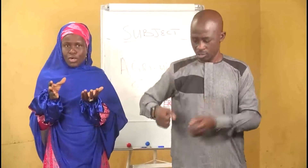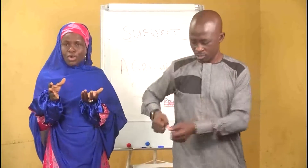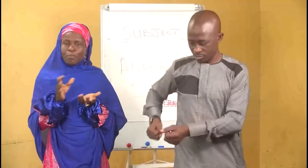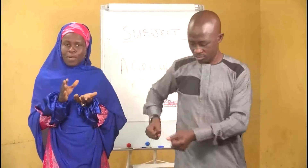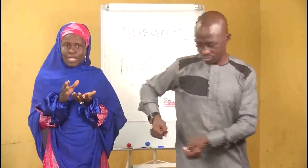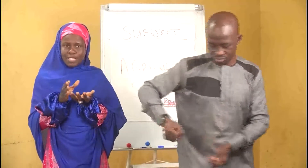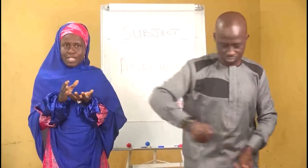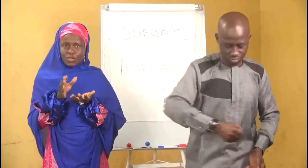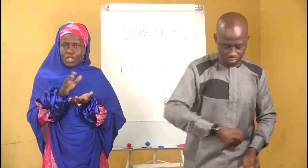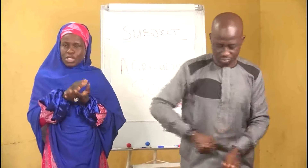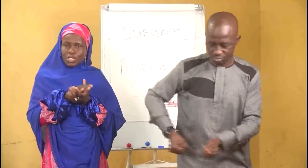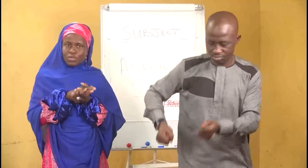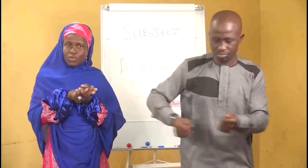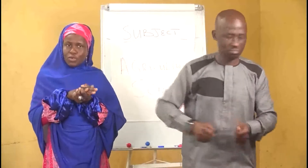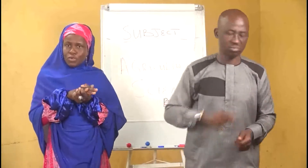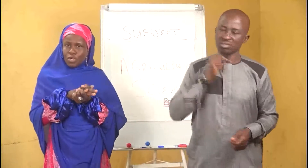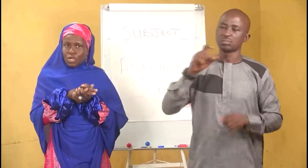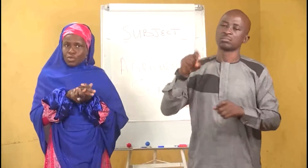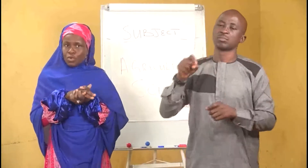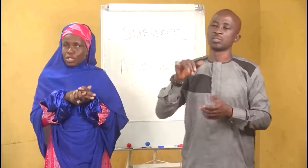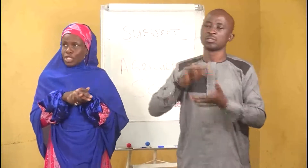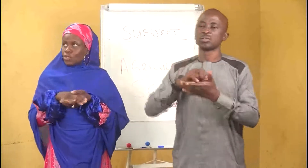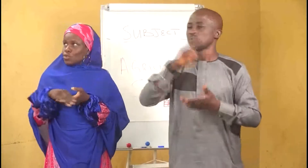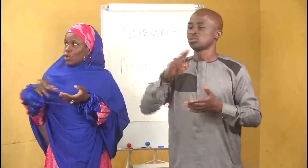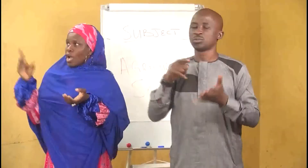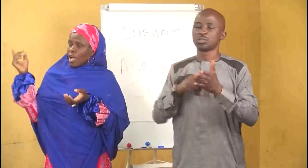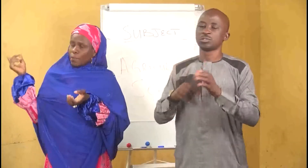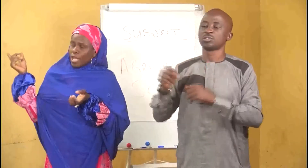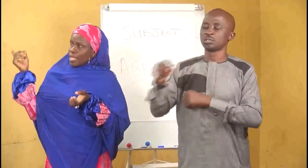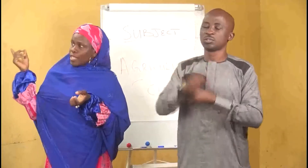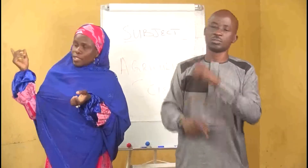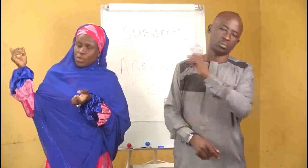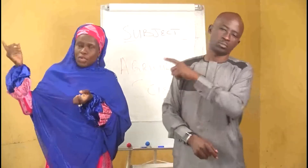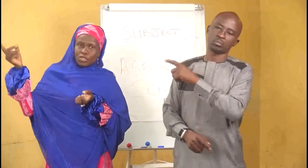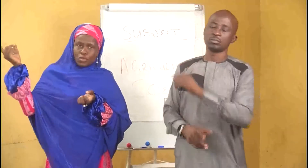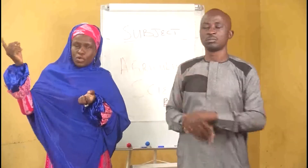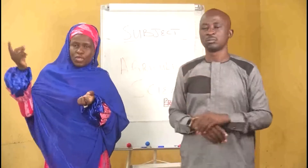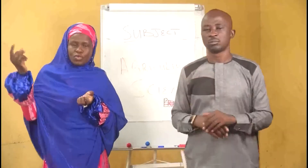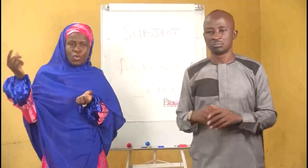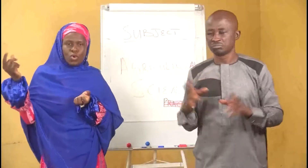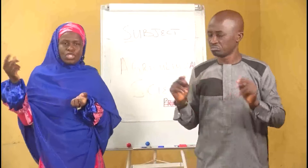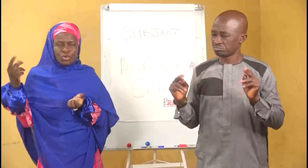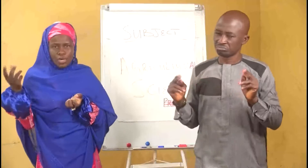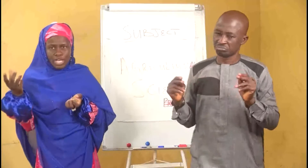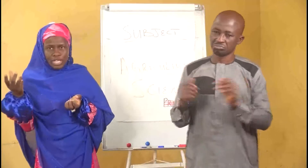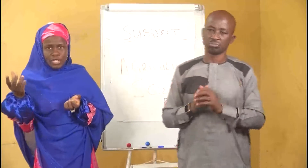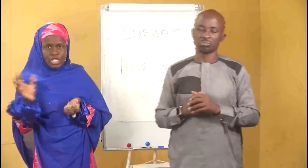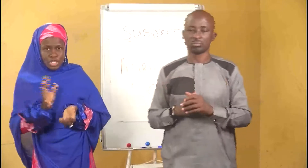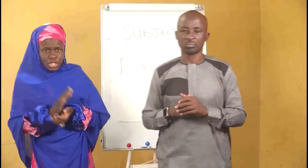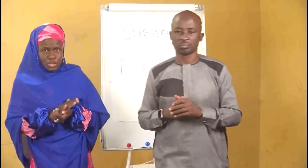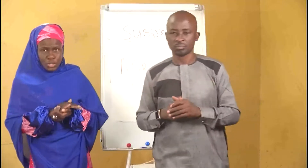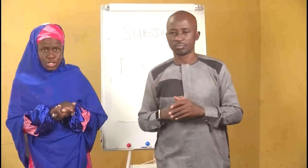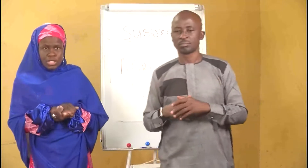water your plant. It's not necessary for you to what? To apply the surface, subsurface, or the